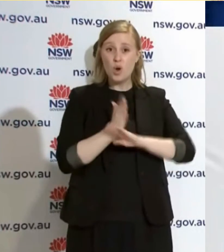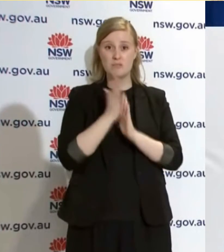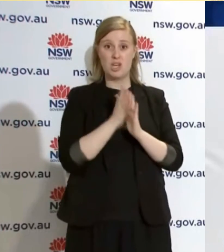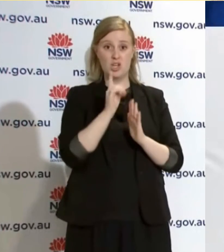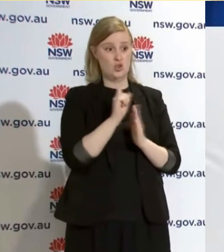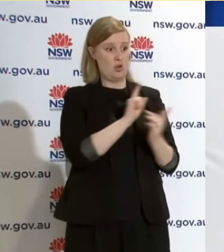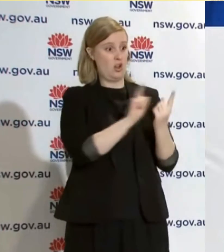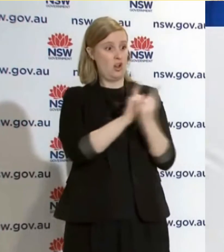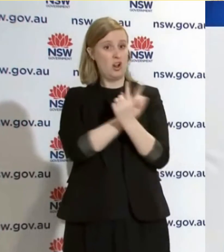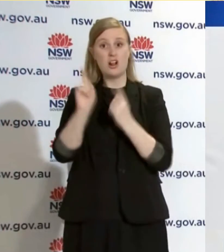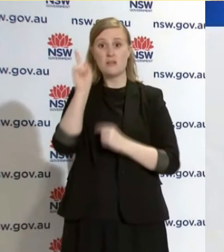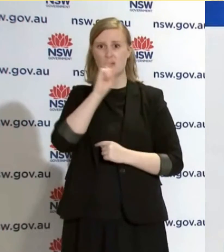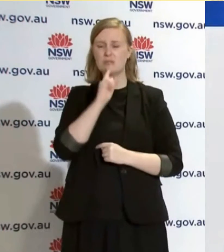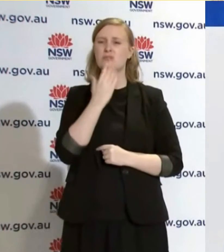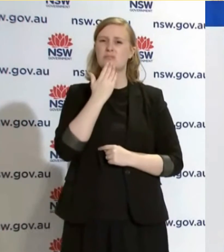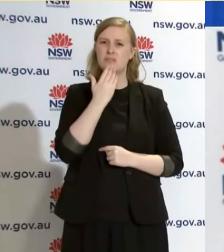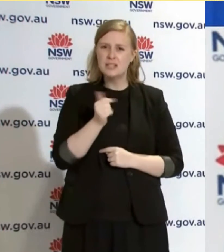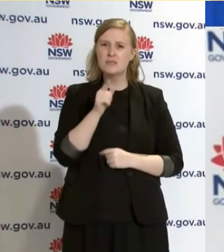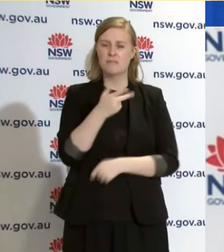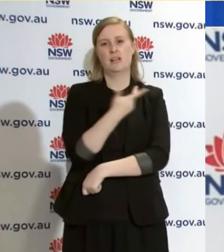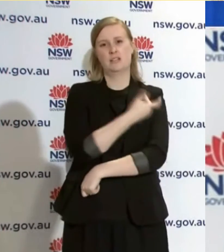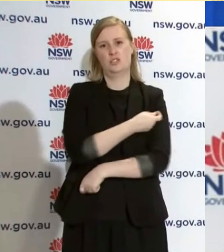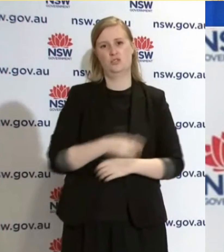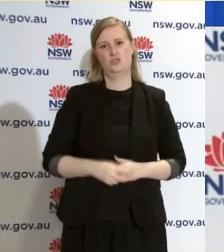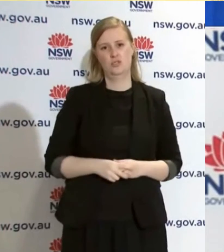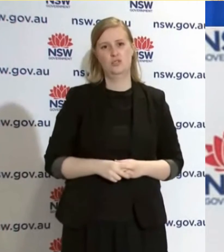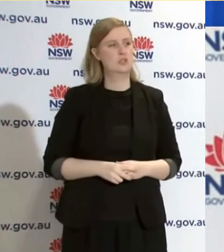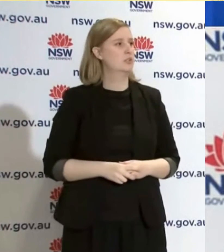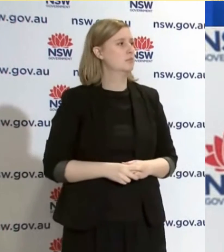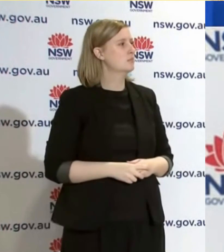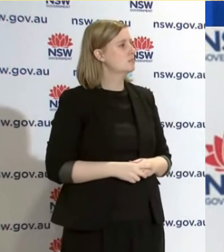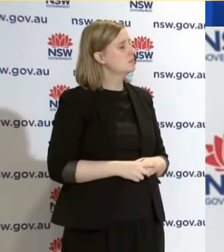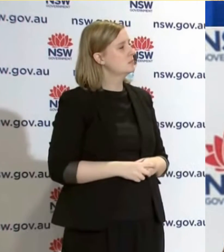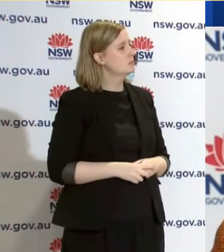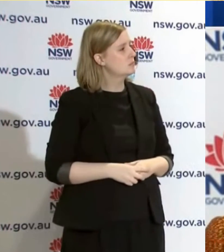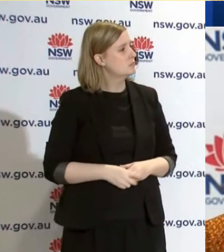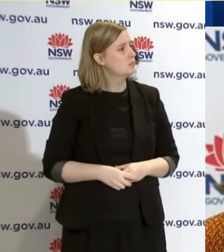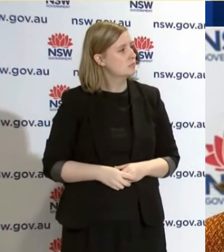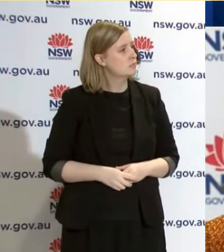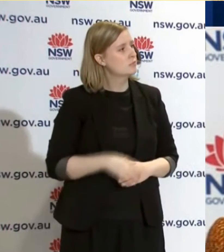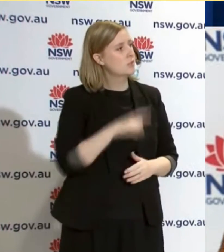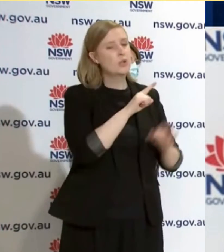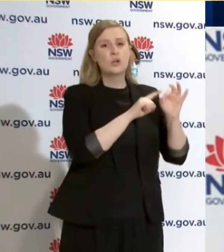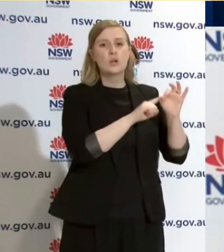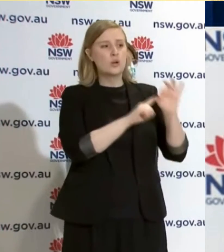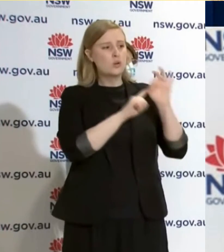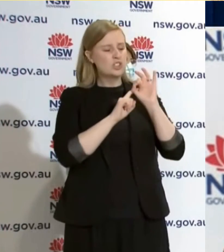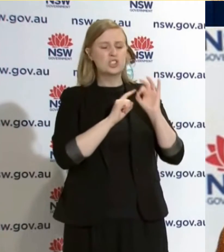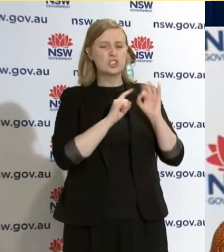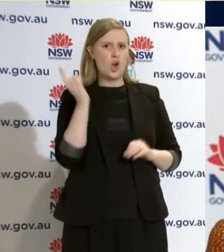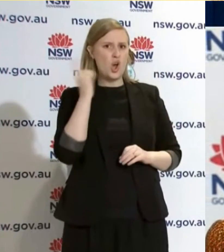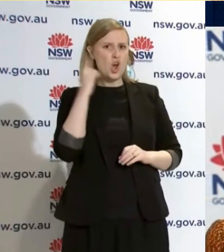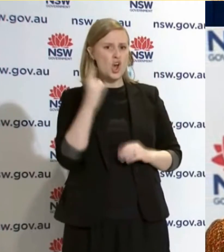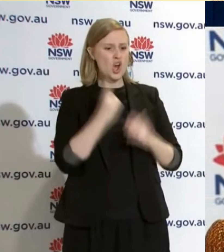vaccinated. Regarding the strain on public hospitals, Westmead Hospital, we've been told by surgeons, they're cardiac surgeons, that